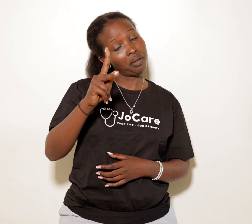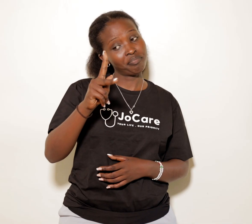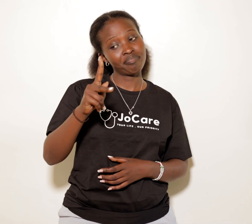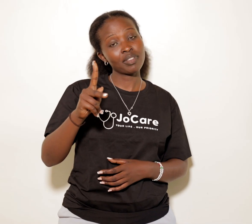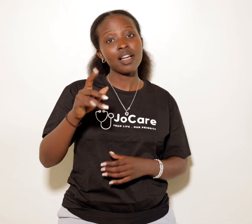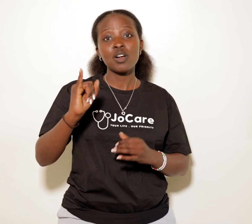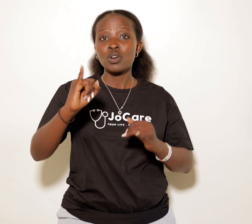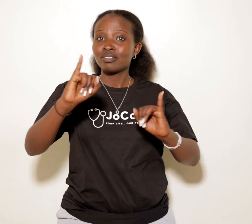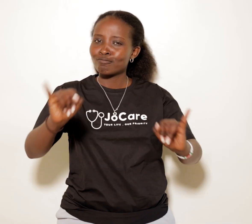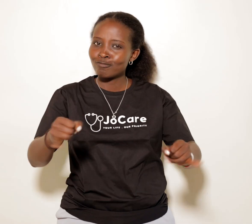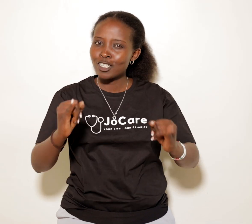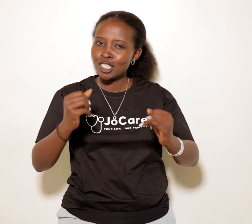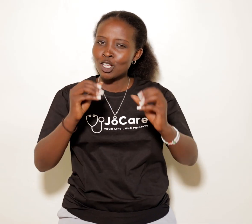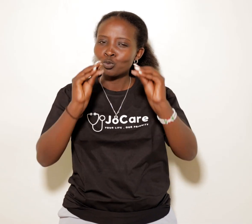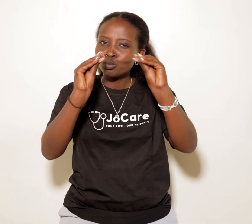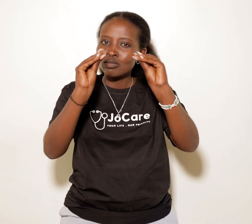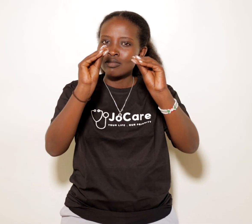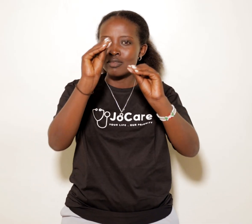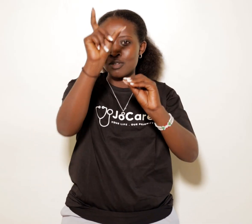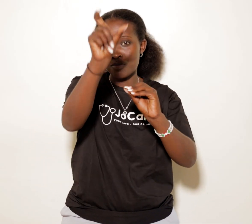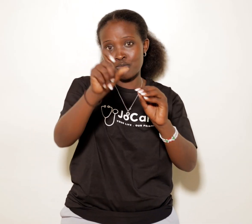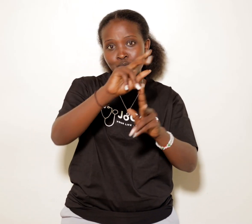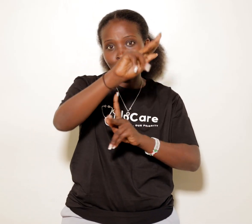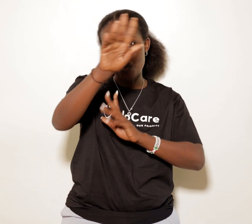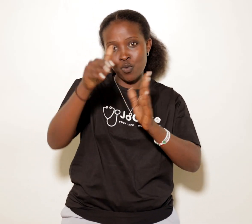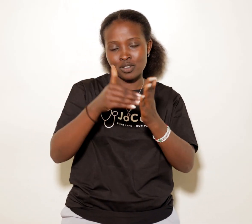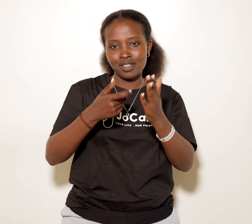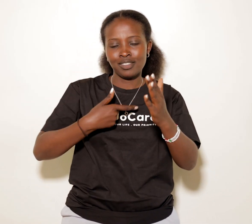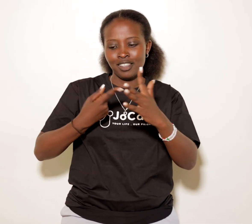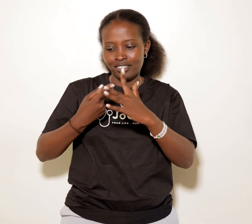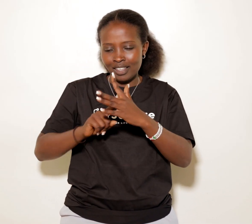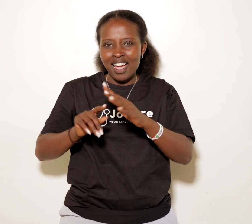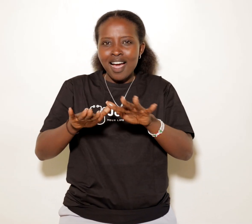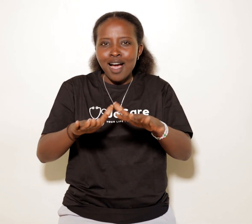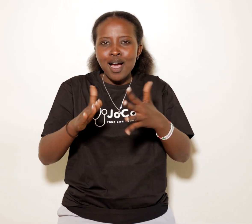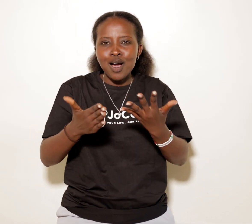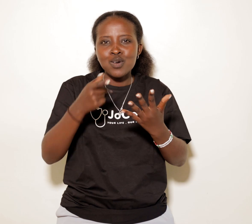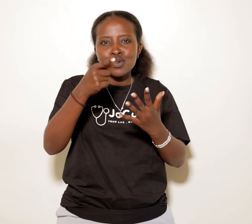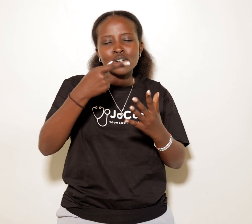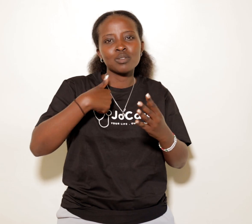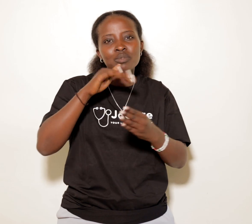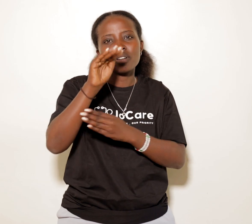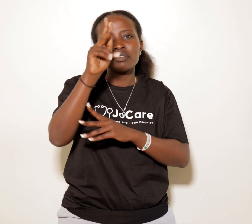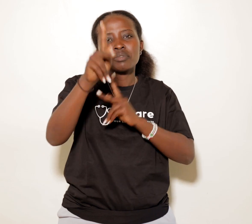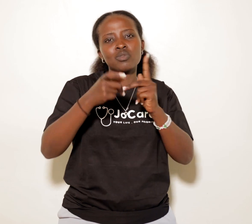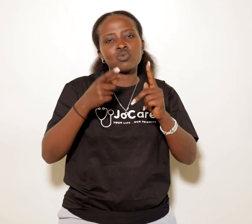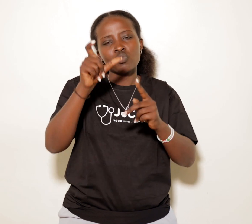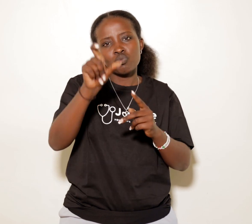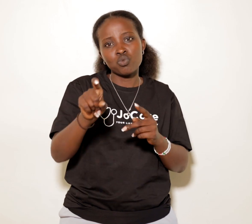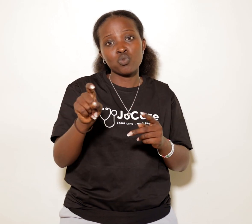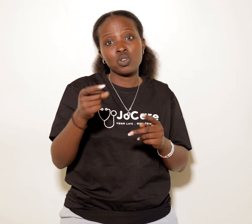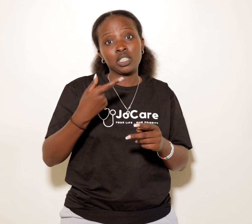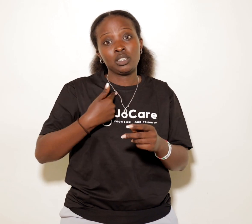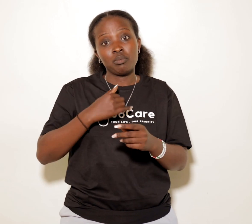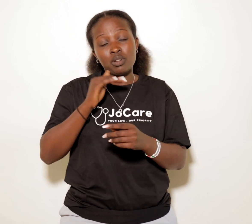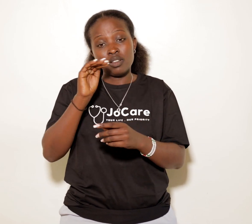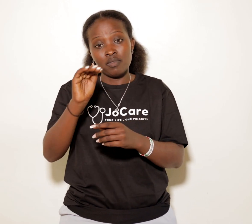Yes. Try to teach them, starting from the anatomy. Yeah. How can you going to tell someone is Without every- telling them about